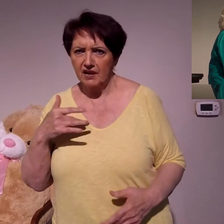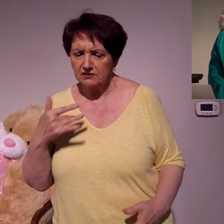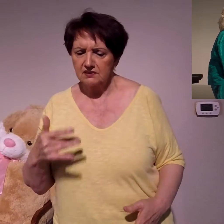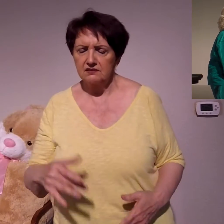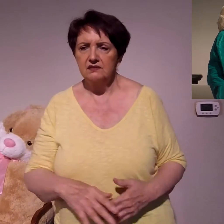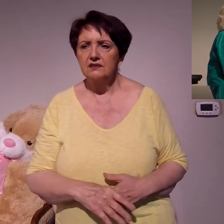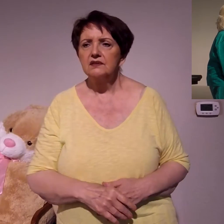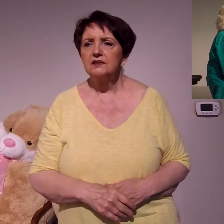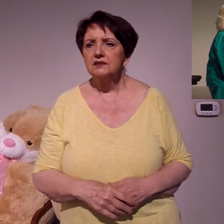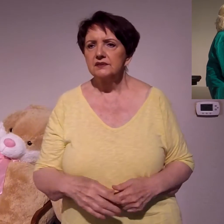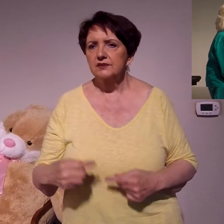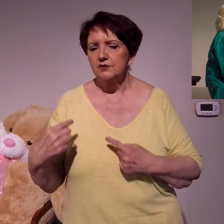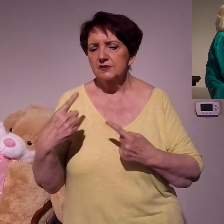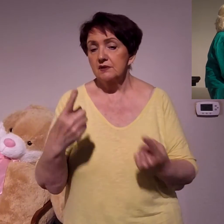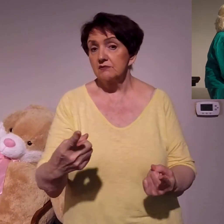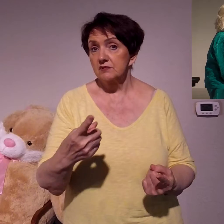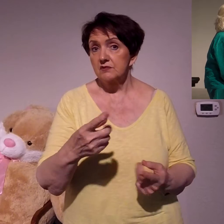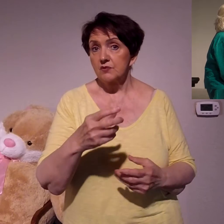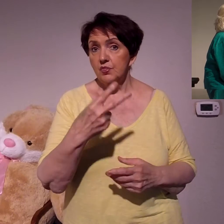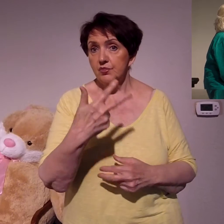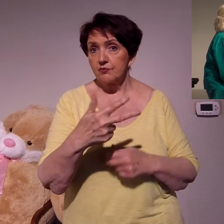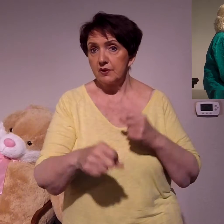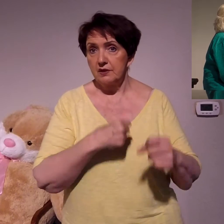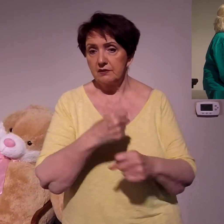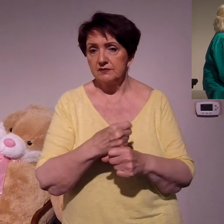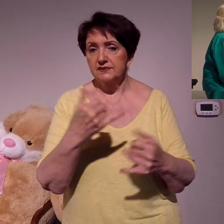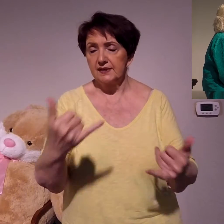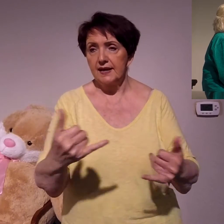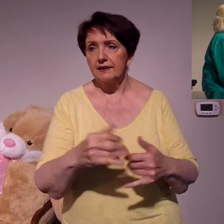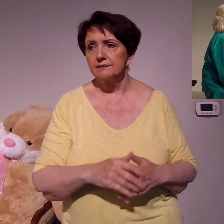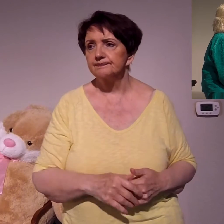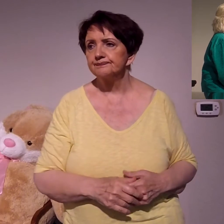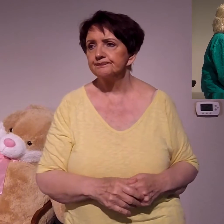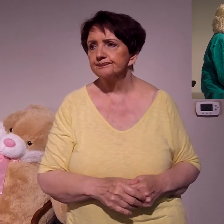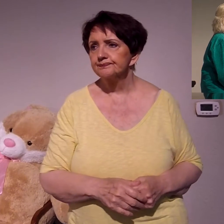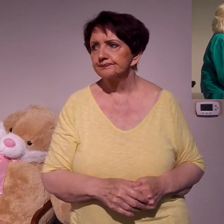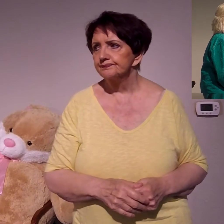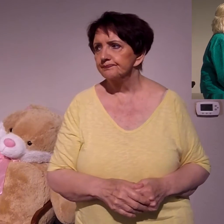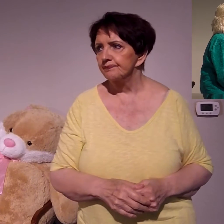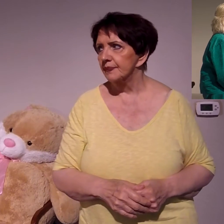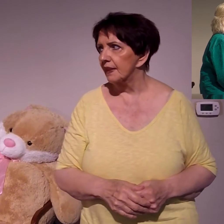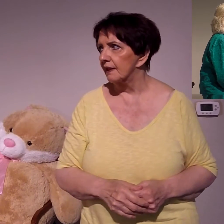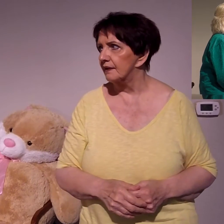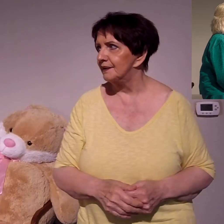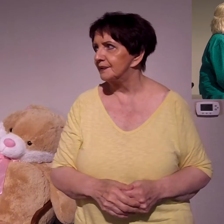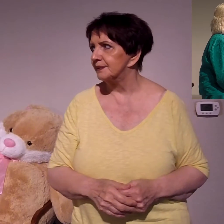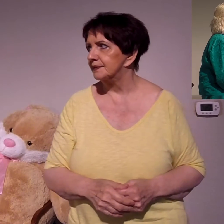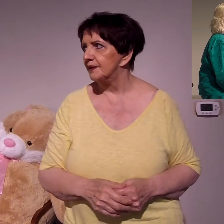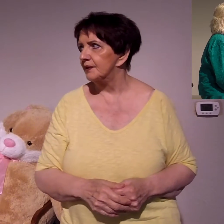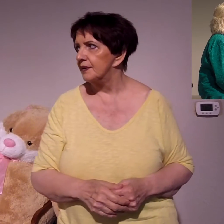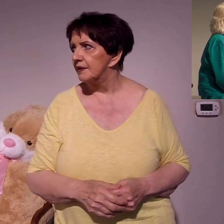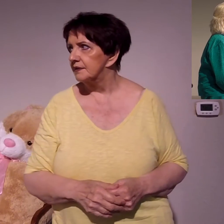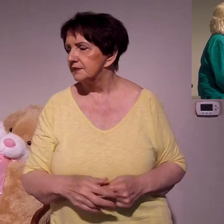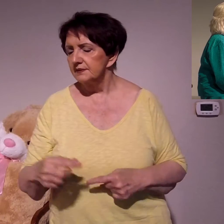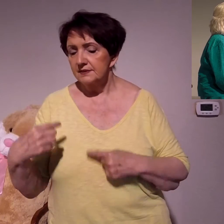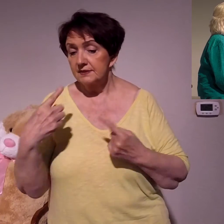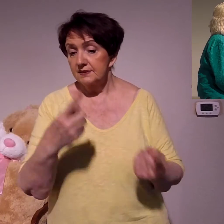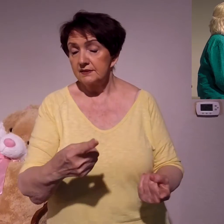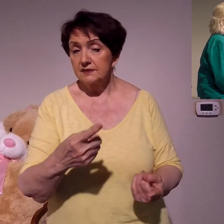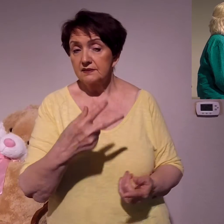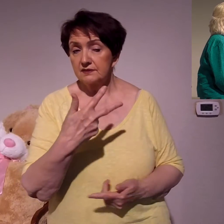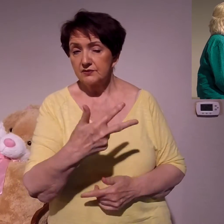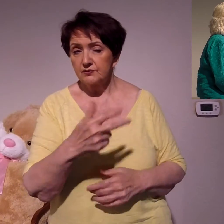And over these 3 years, it's 3 years today, I think, or around Mother's Day, 3 years. Over this period of